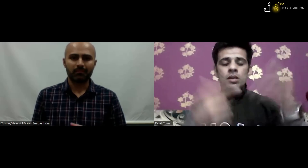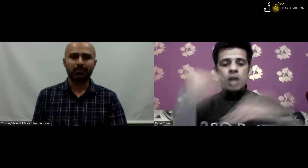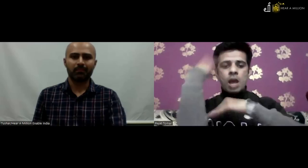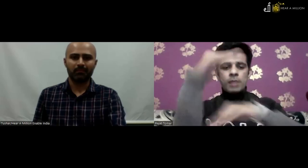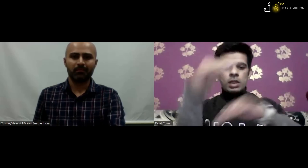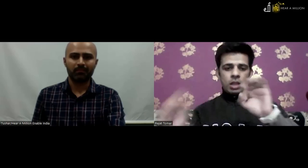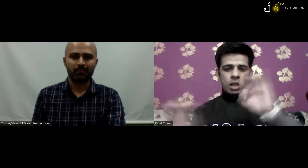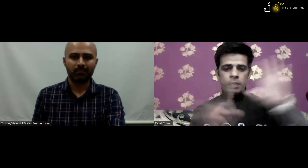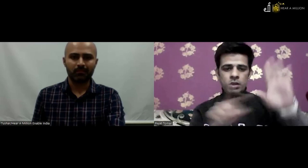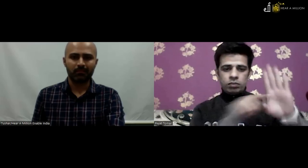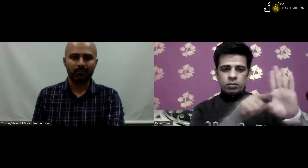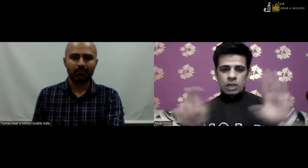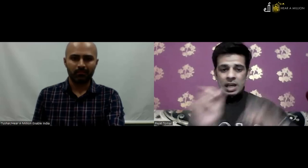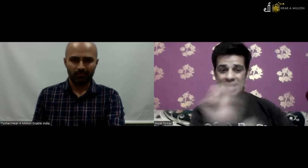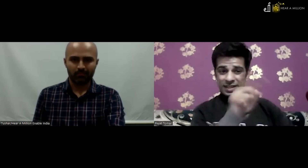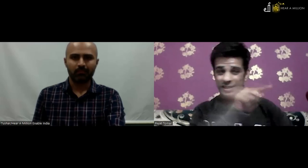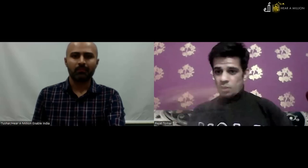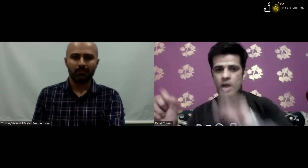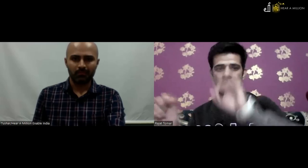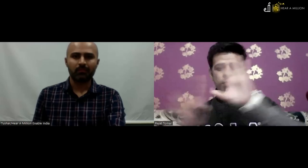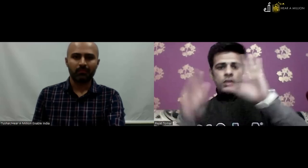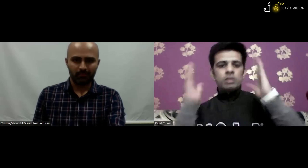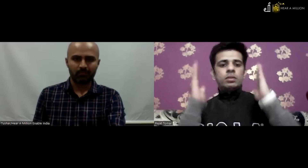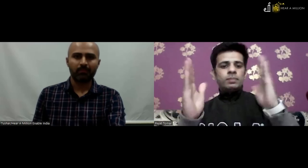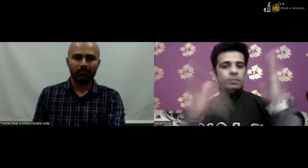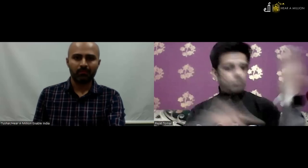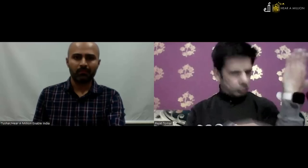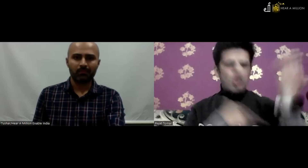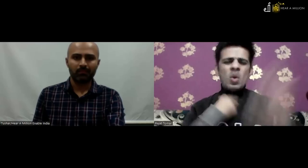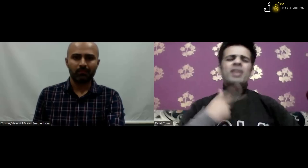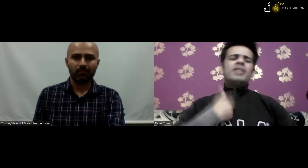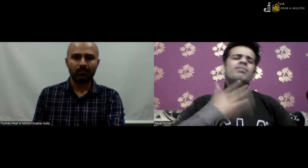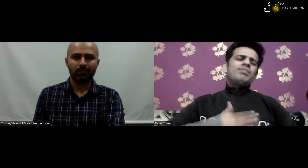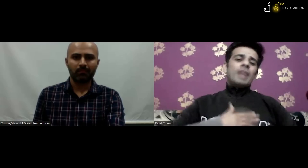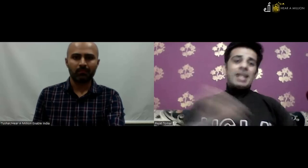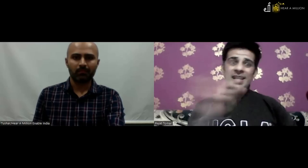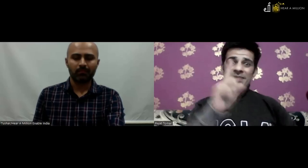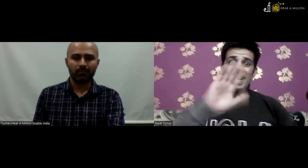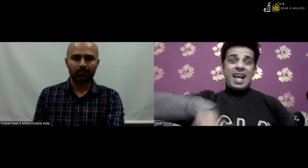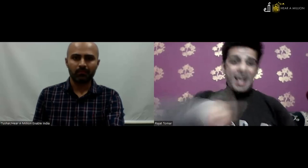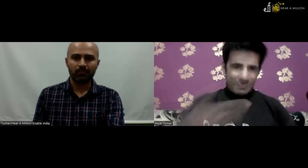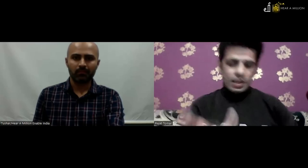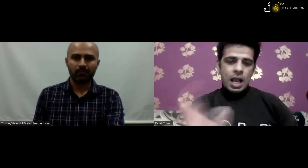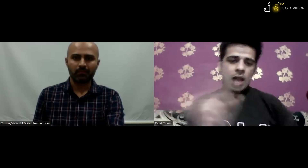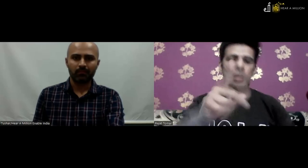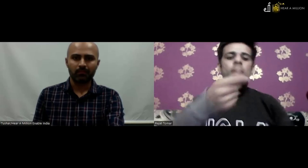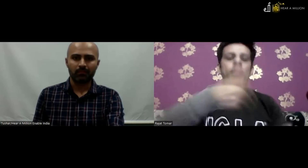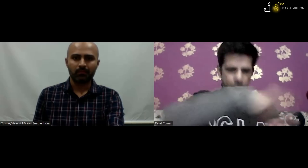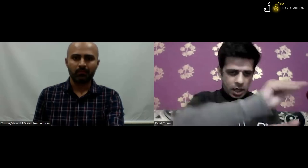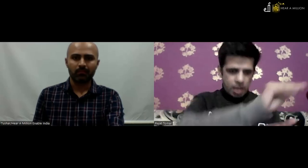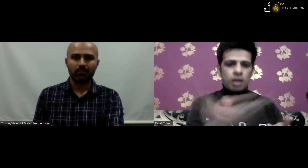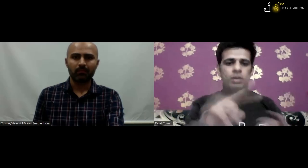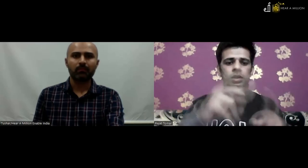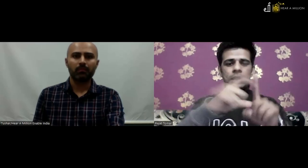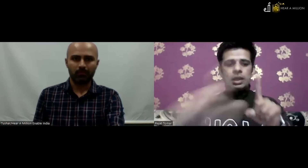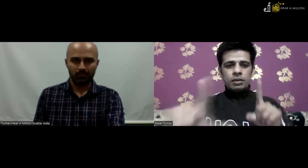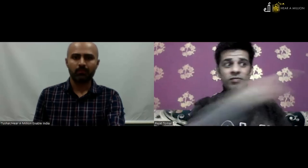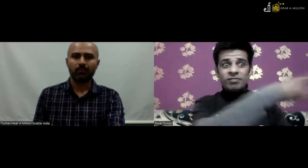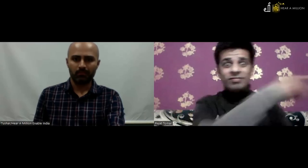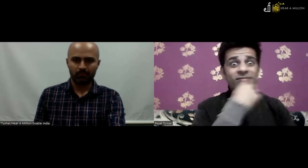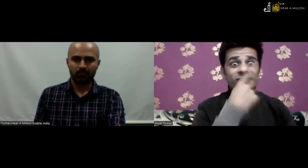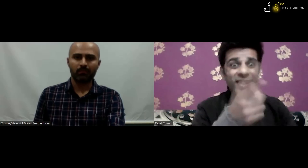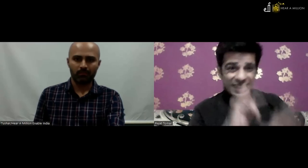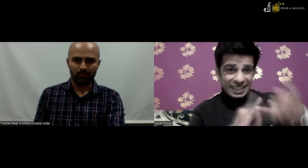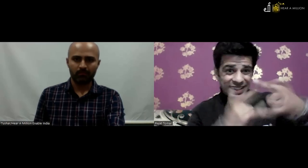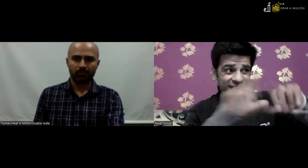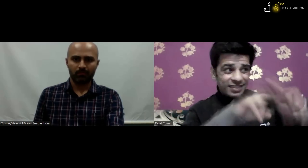they provide me the learning license. They told me that in the 6 months, after 1 month, you can come for the test. So after 1 month, I went